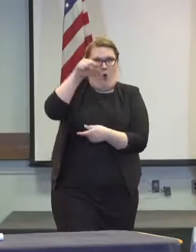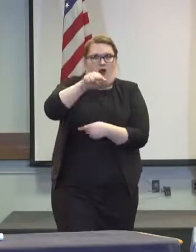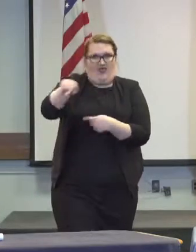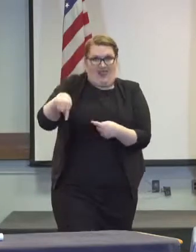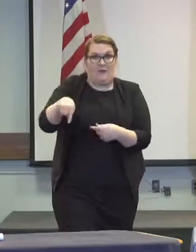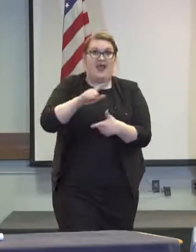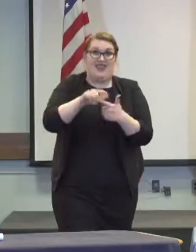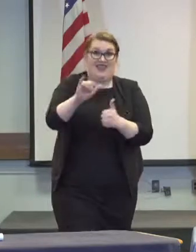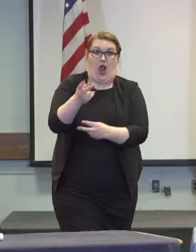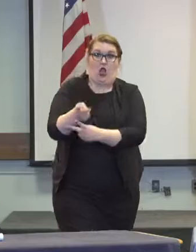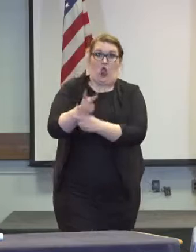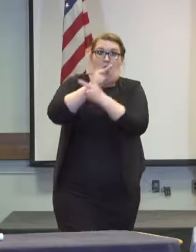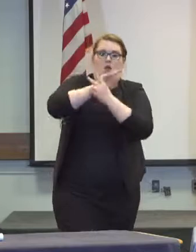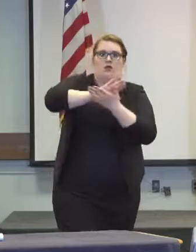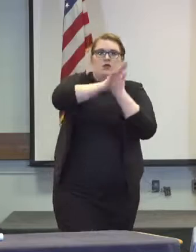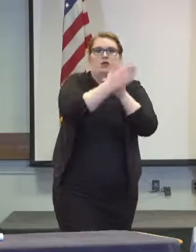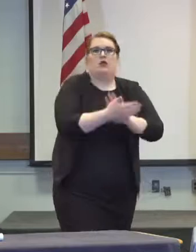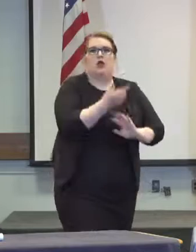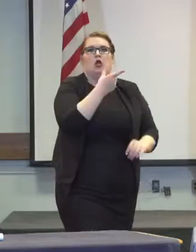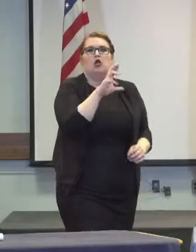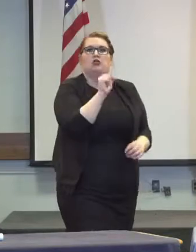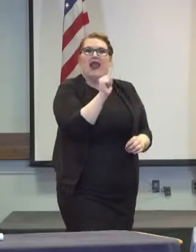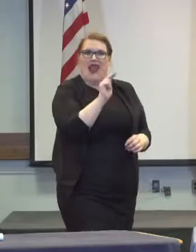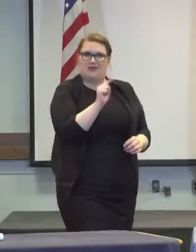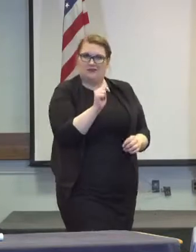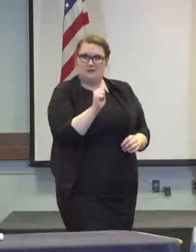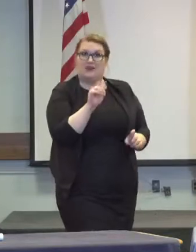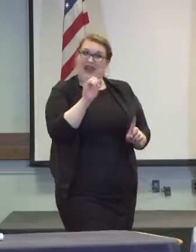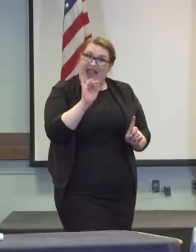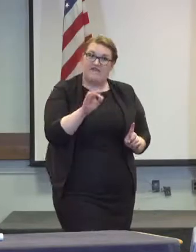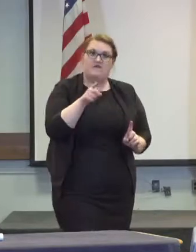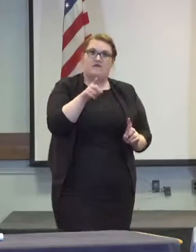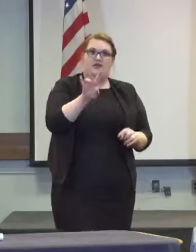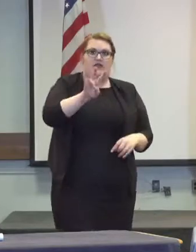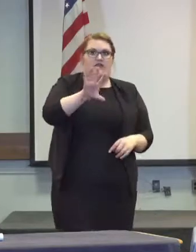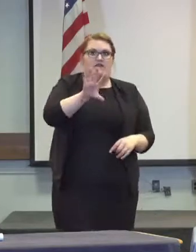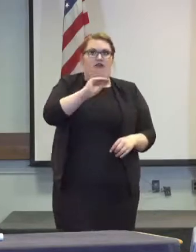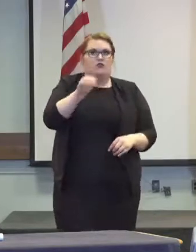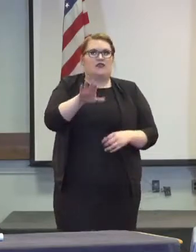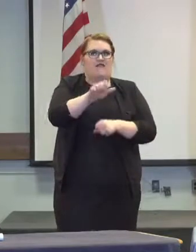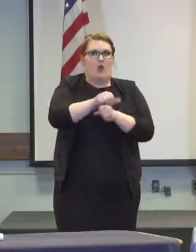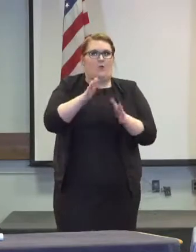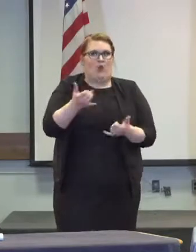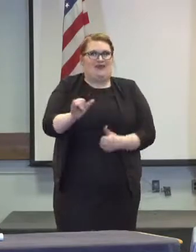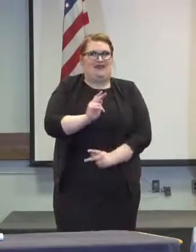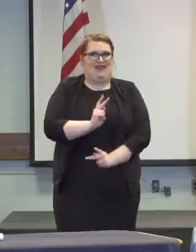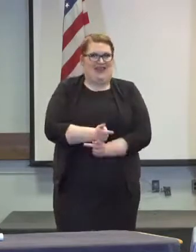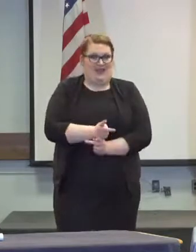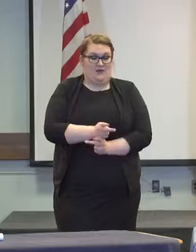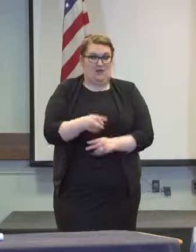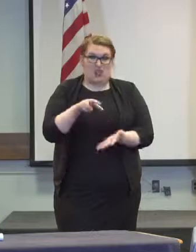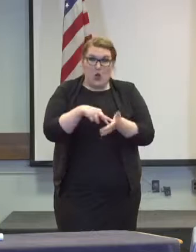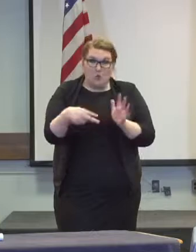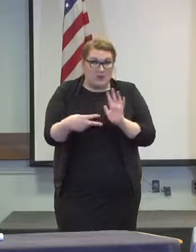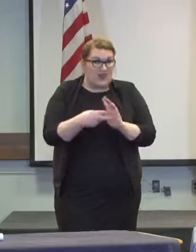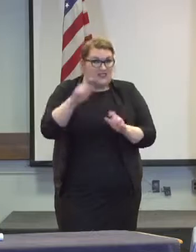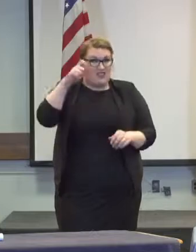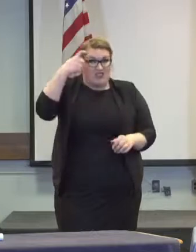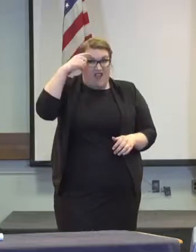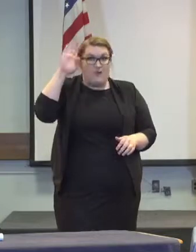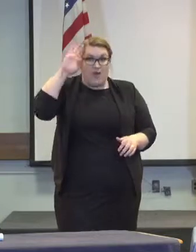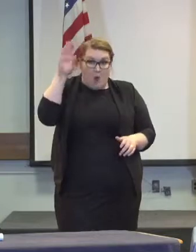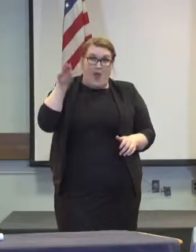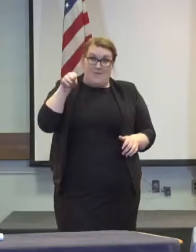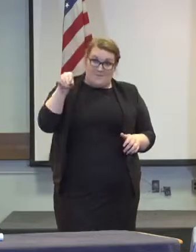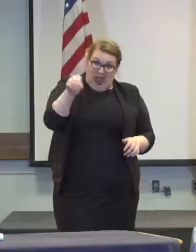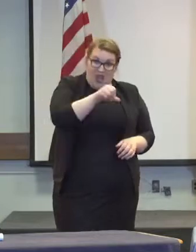a grant as long as you maintain 75% of your employees on the payroll. So the government is basically going to pay you